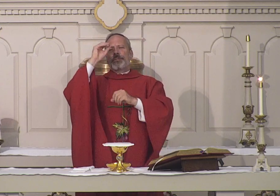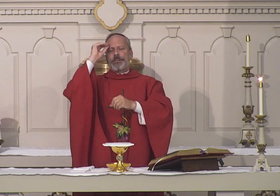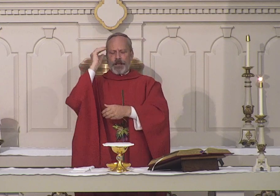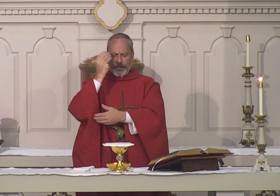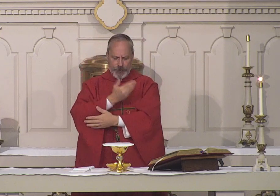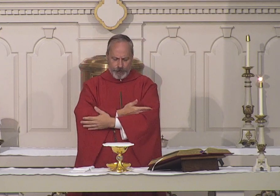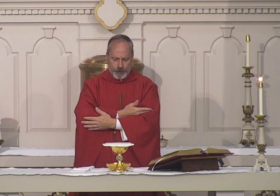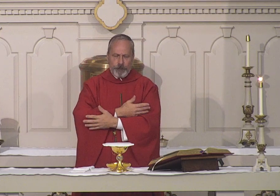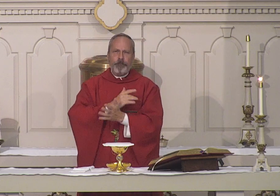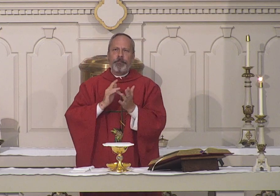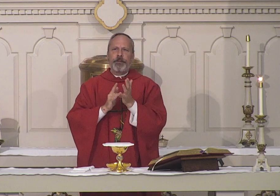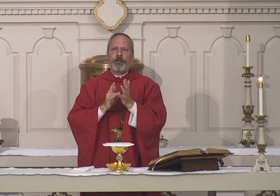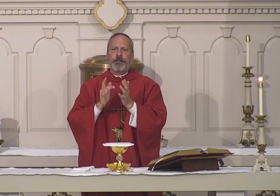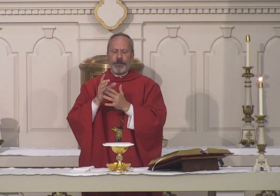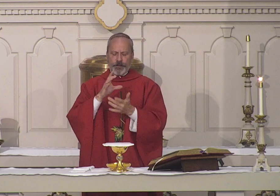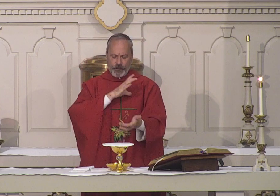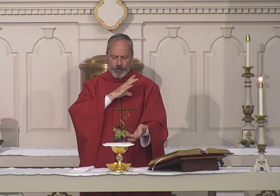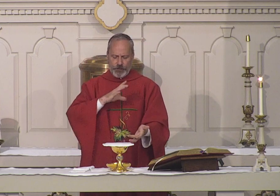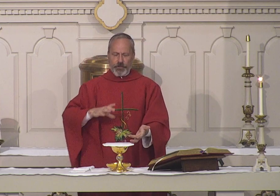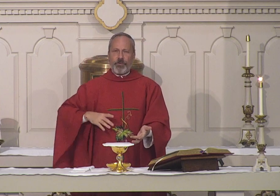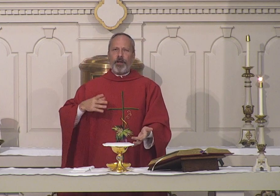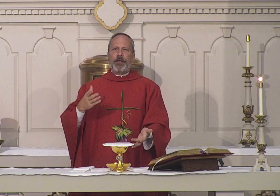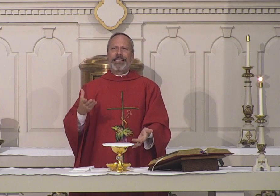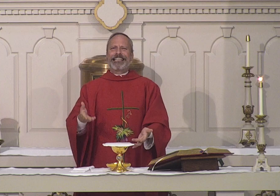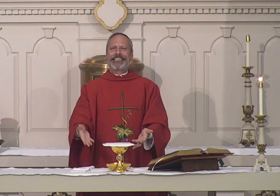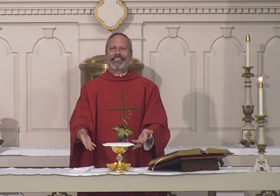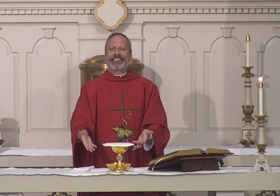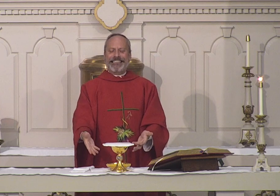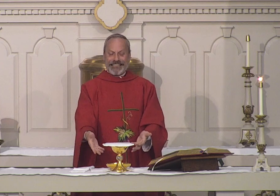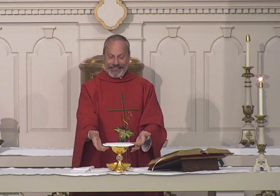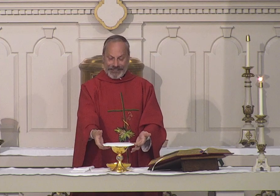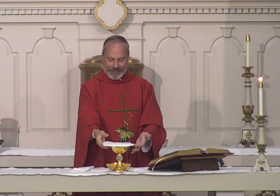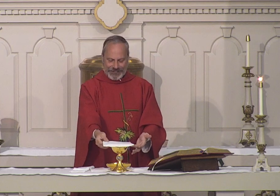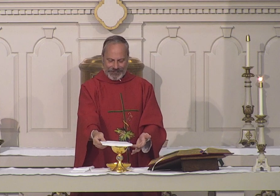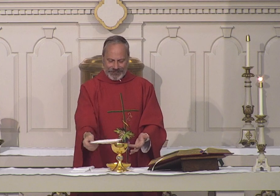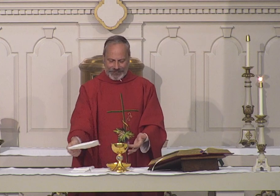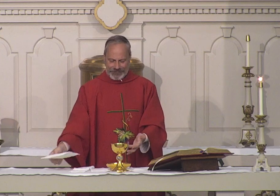Son, Jesus Christ.